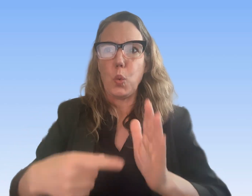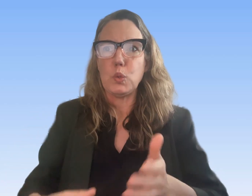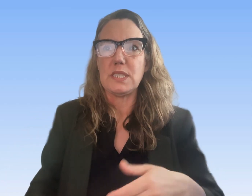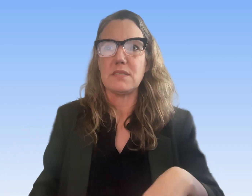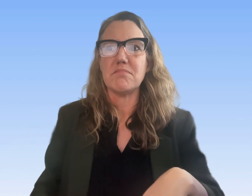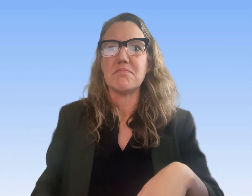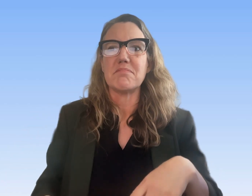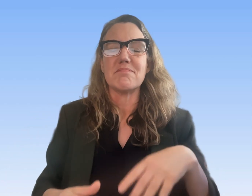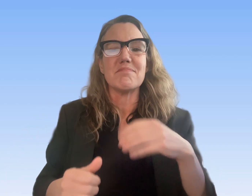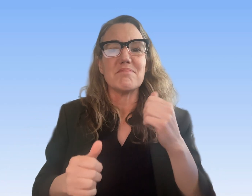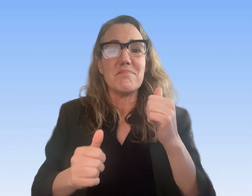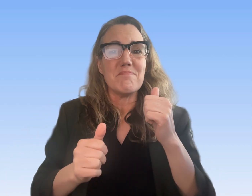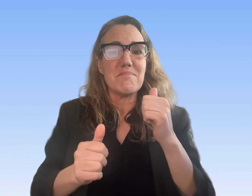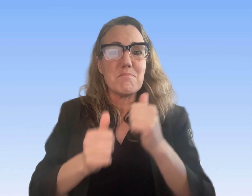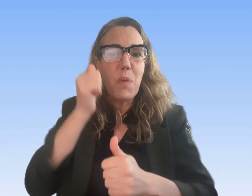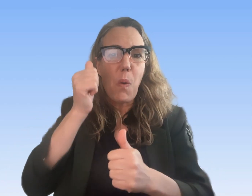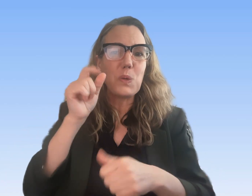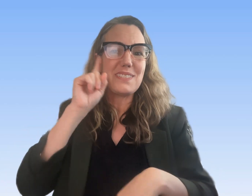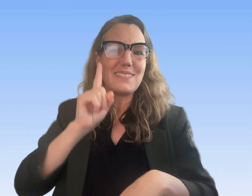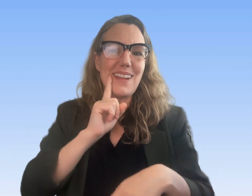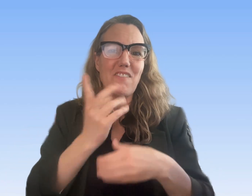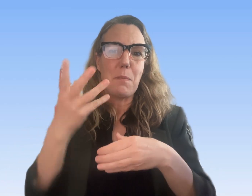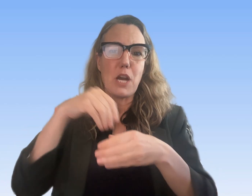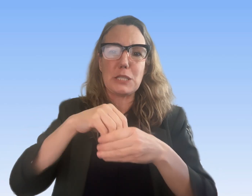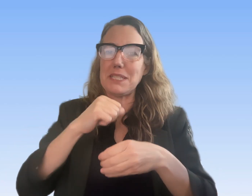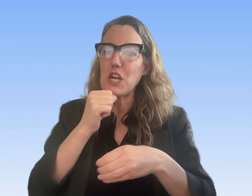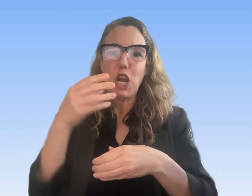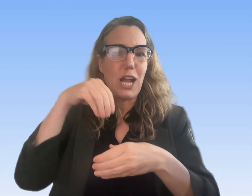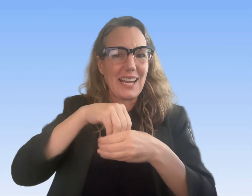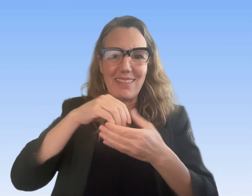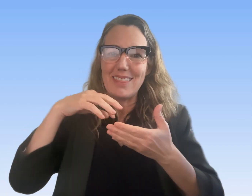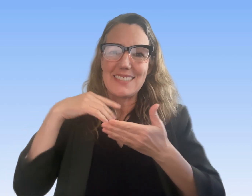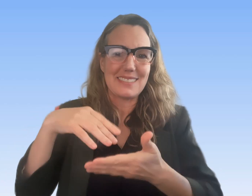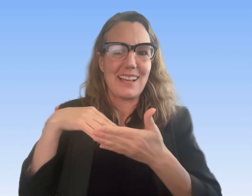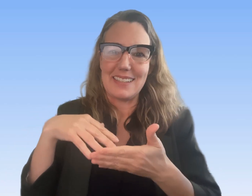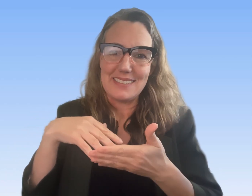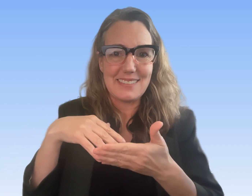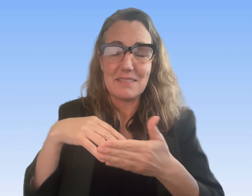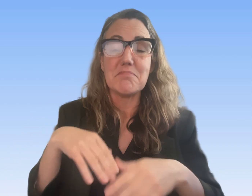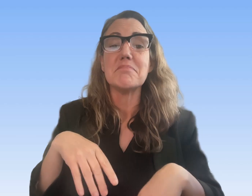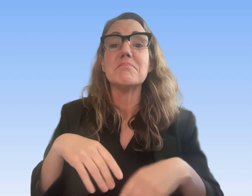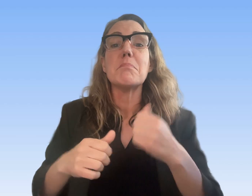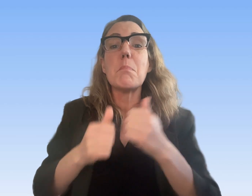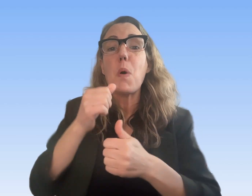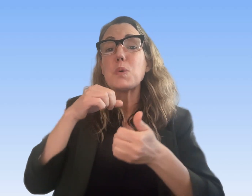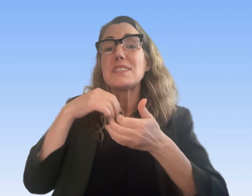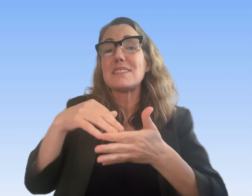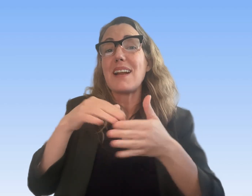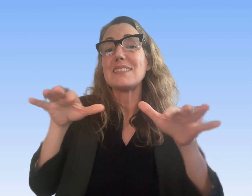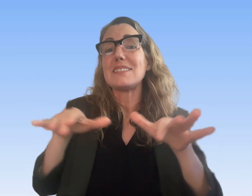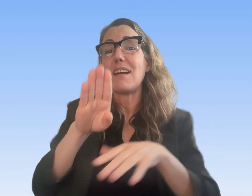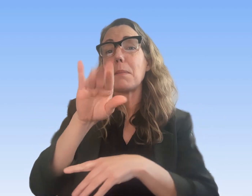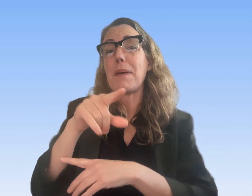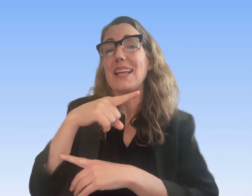shows most deaf participants are not in the studies. Most studies done by